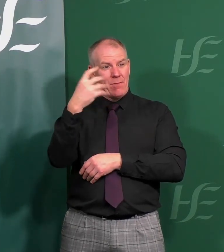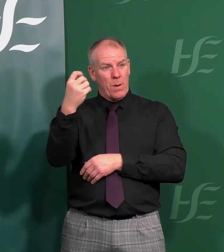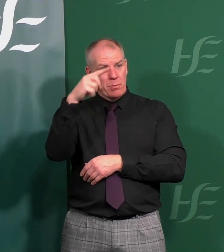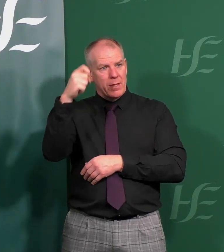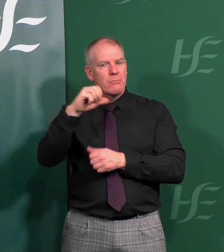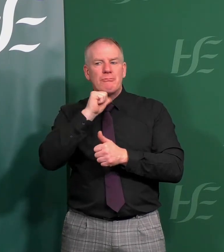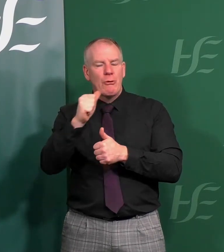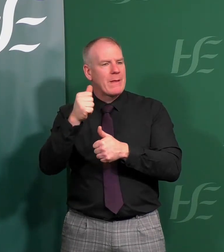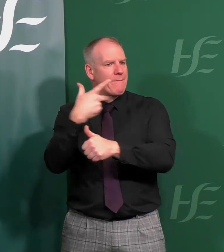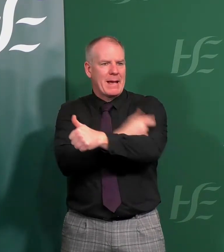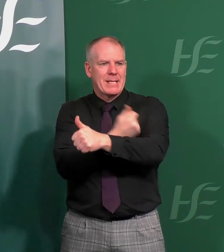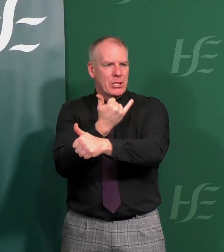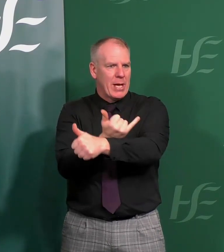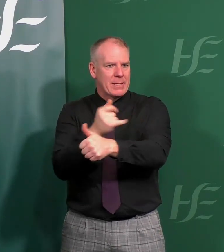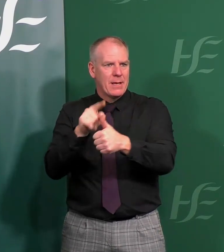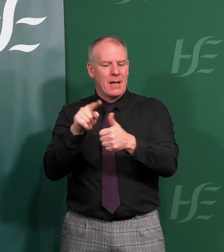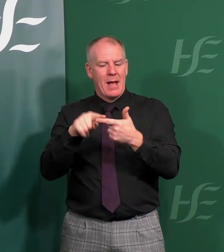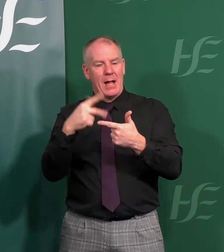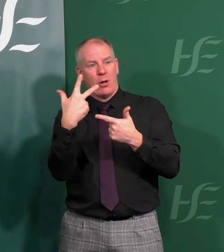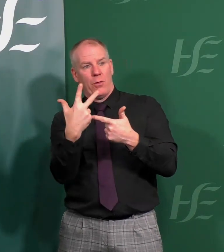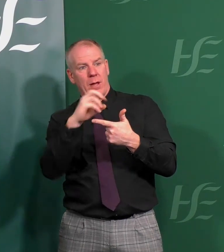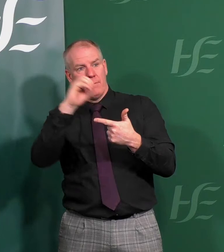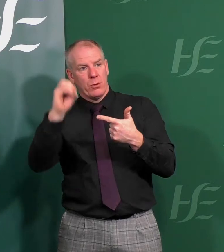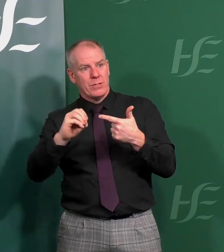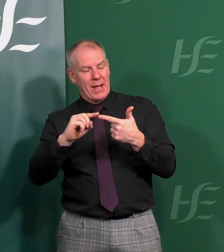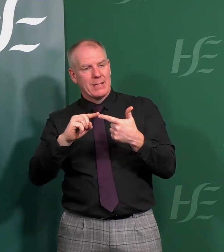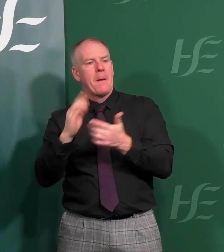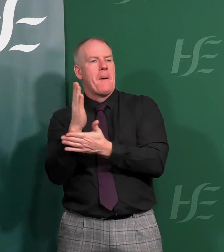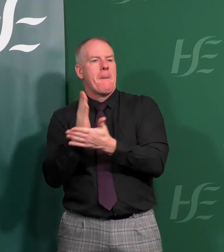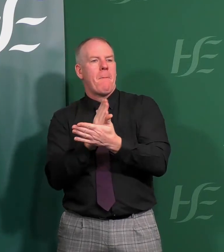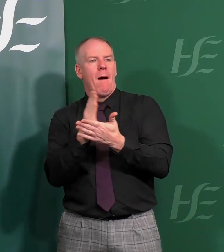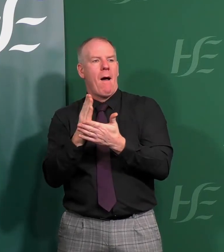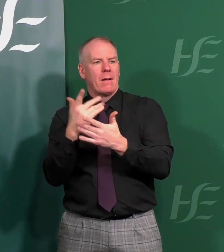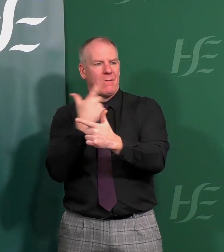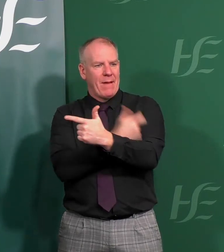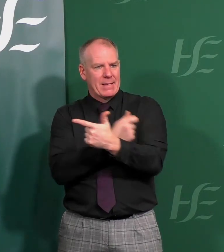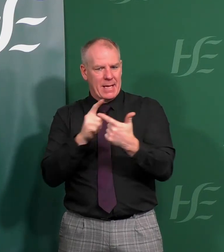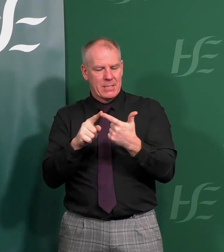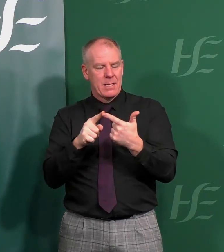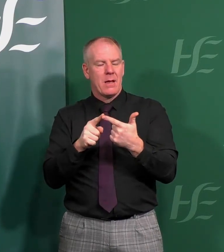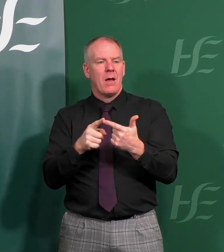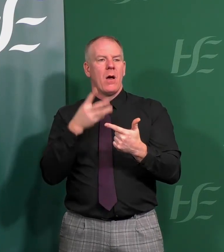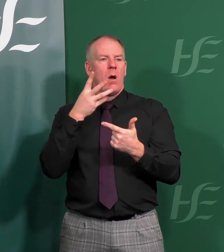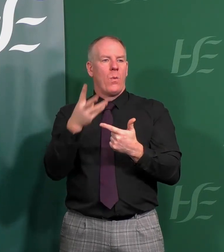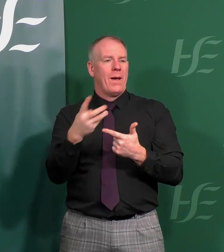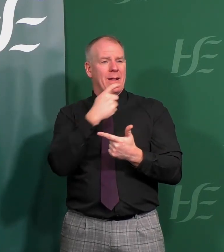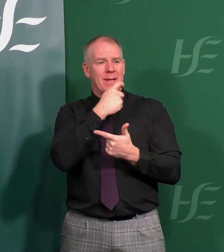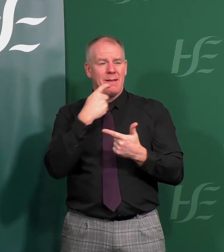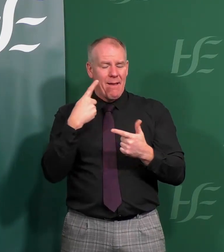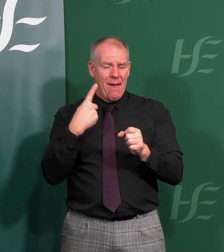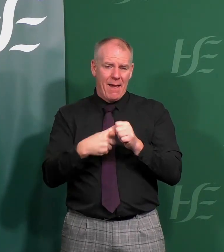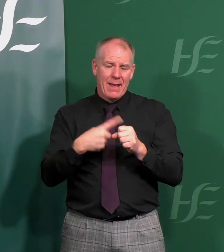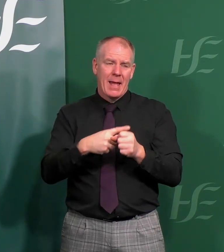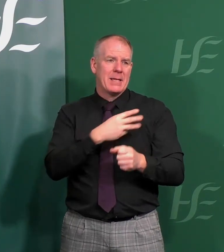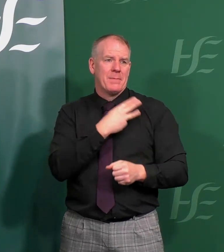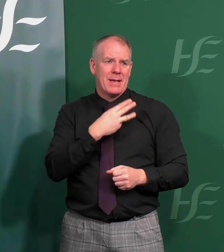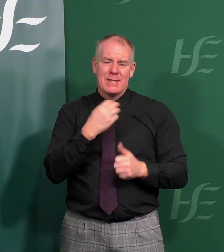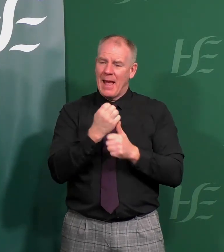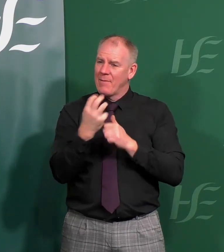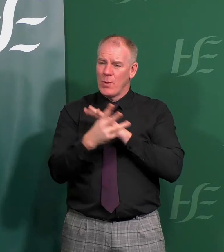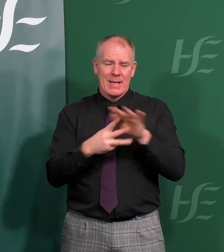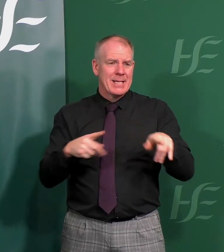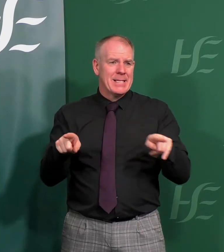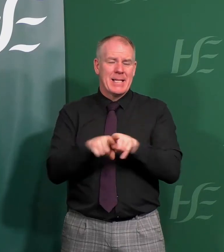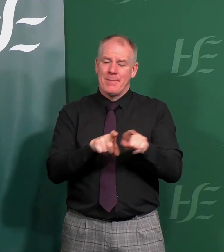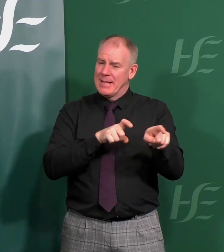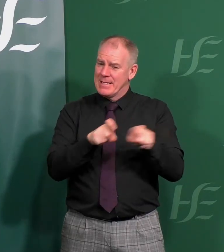no vaccination at all, and a further 3% have been partially vaccinated. And I will make the call that I will say every week, we are